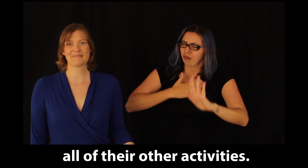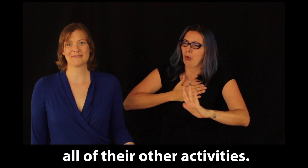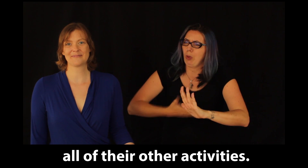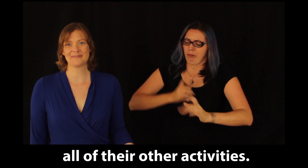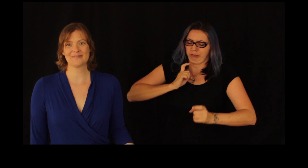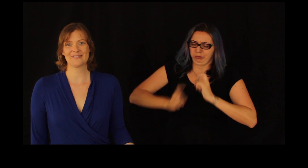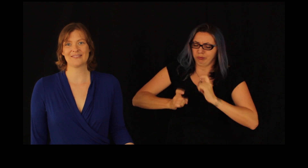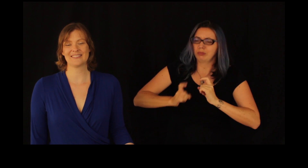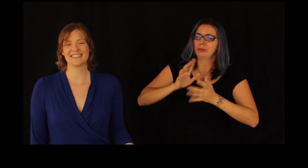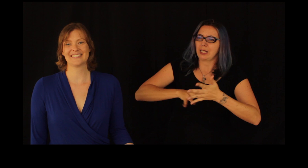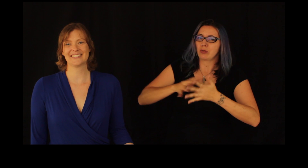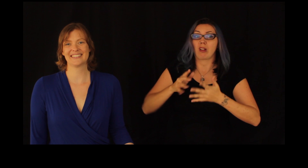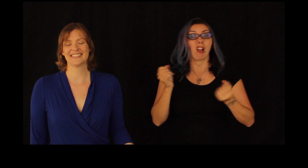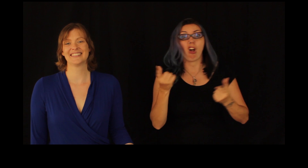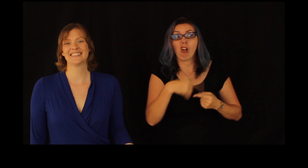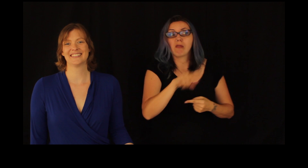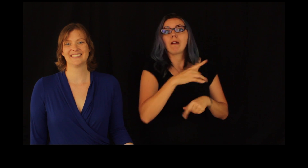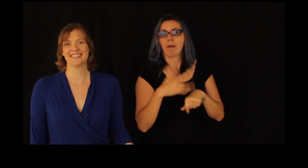activities.